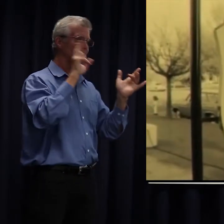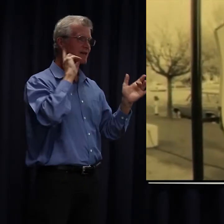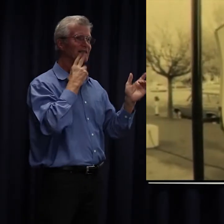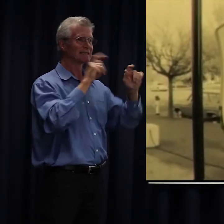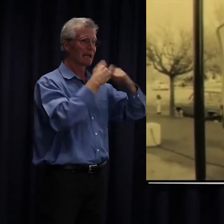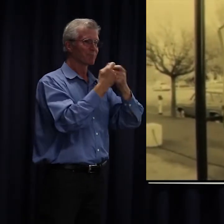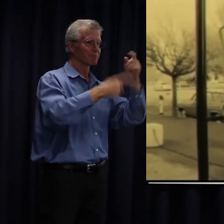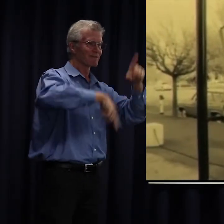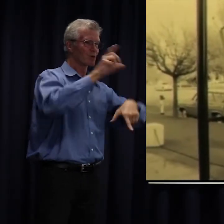the building.